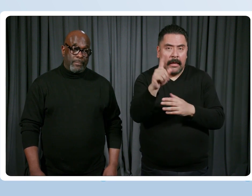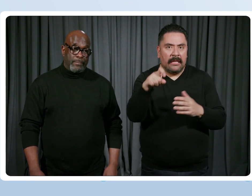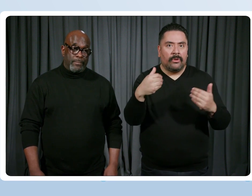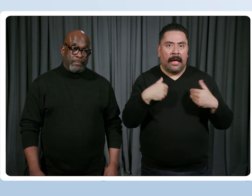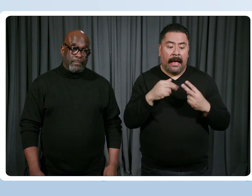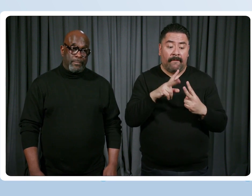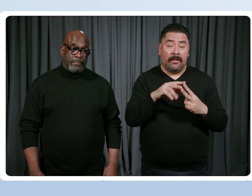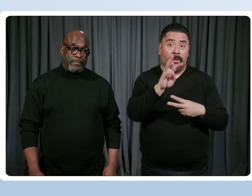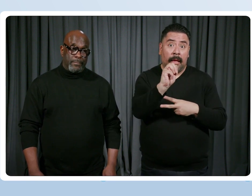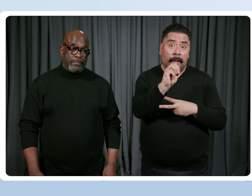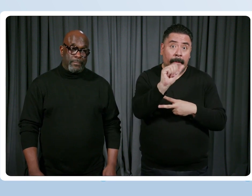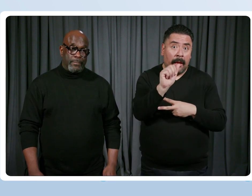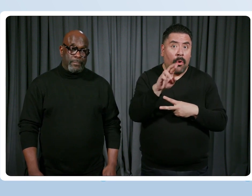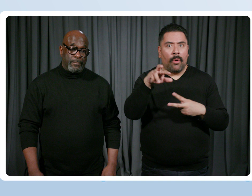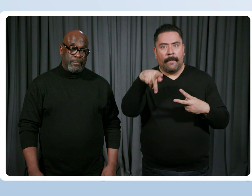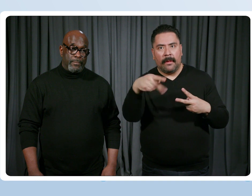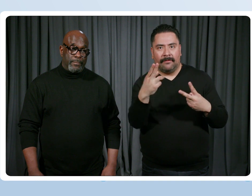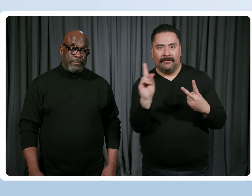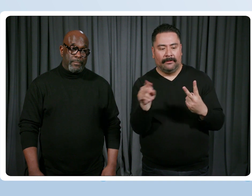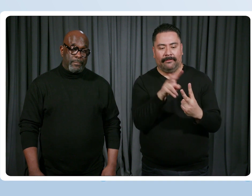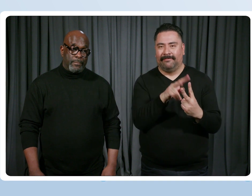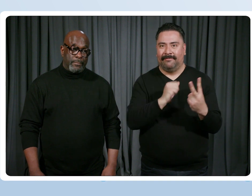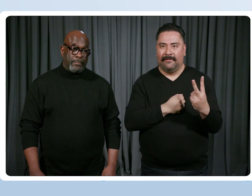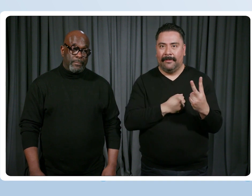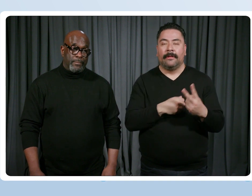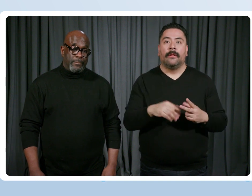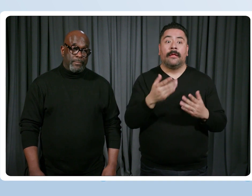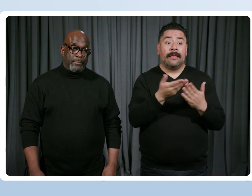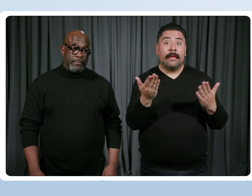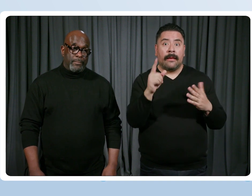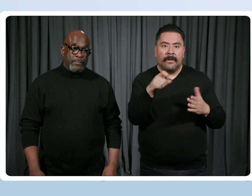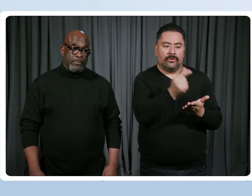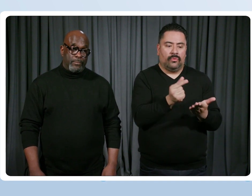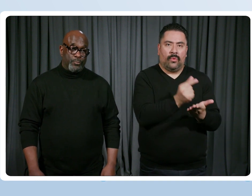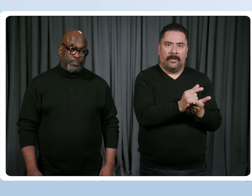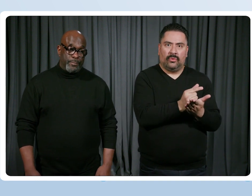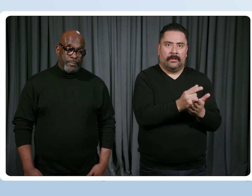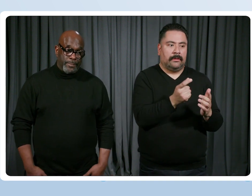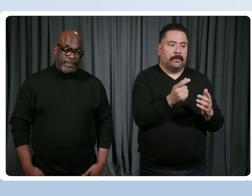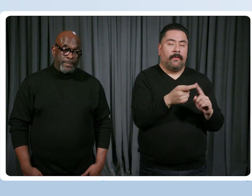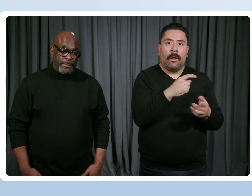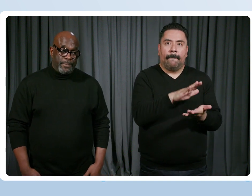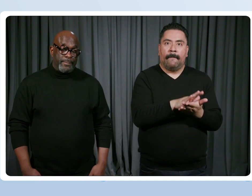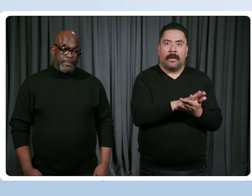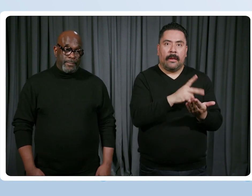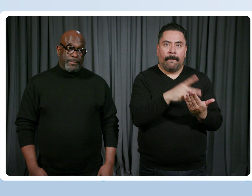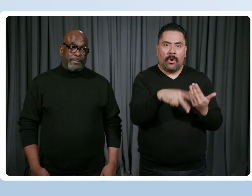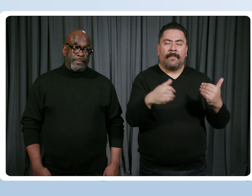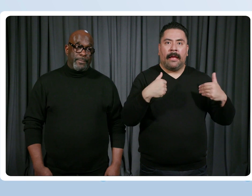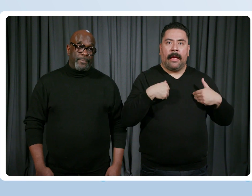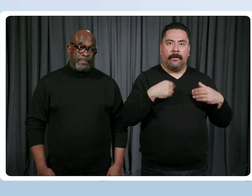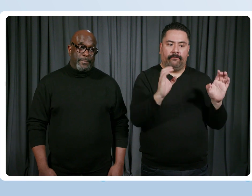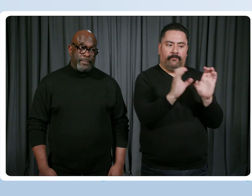have either a master's or a doctorate degree. So the thing is that you have to graduate from an academic program that's accredited